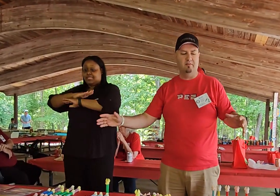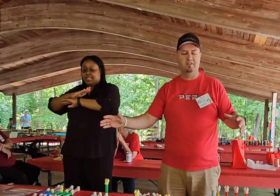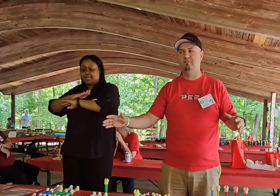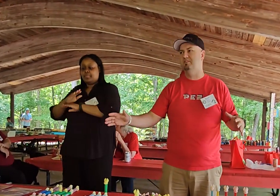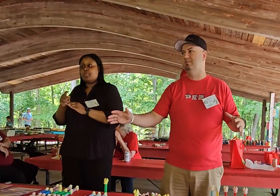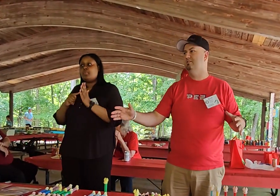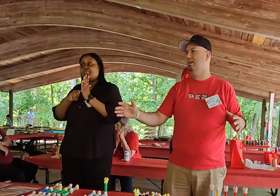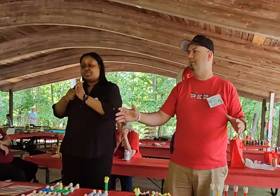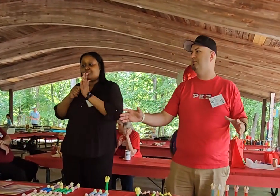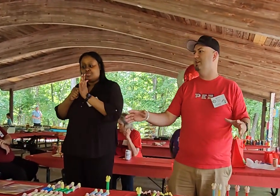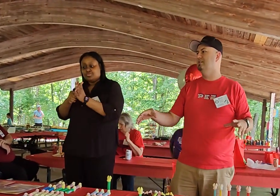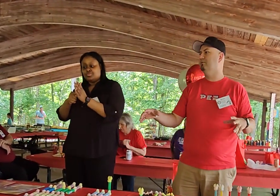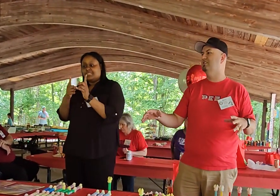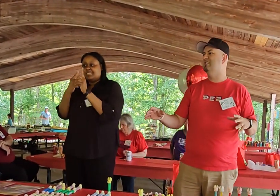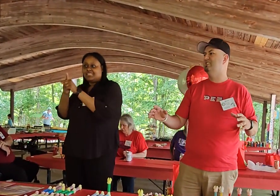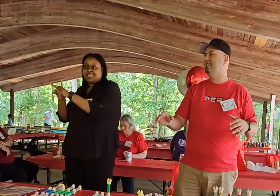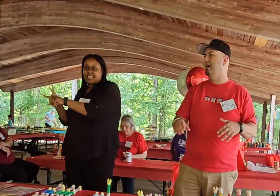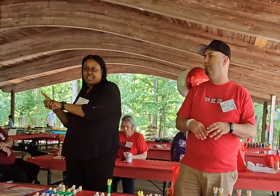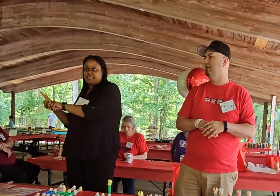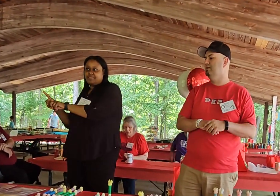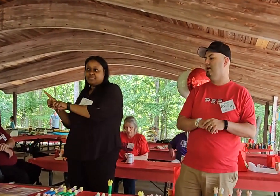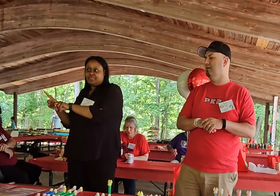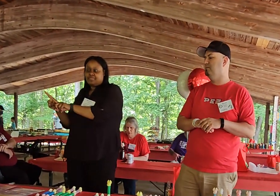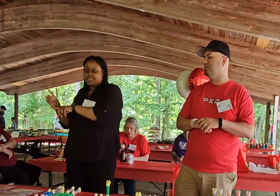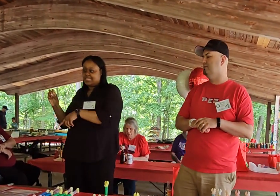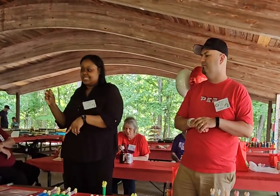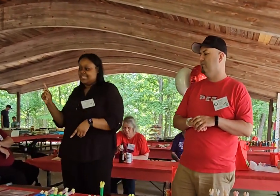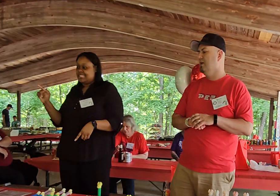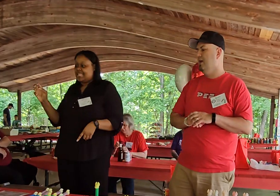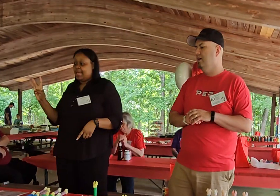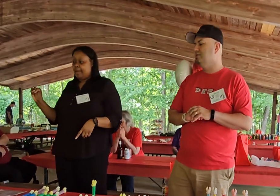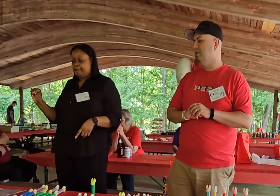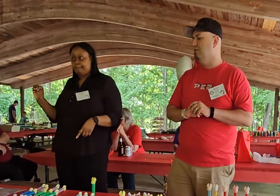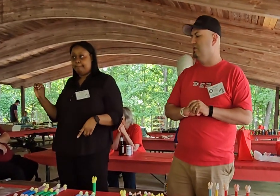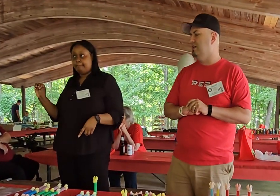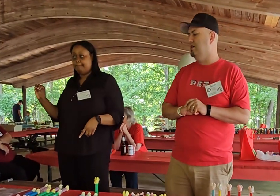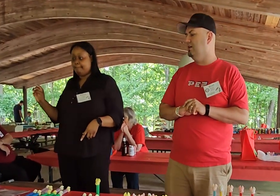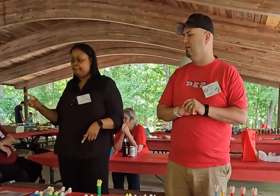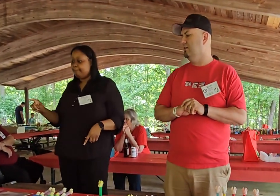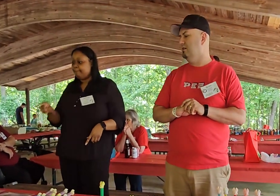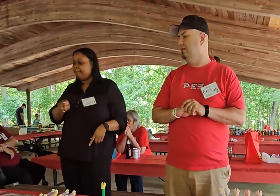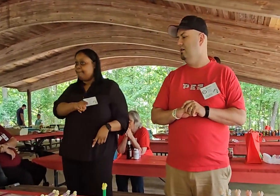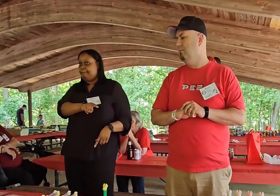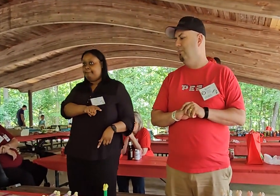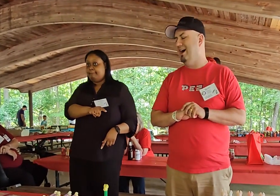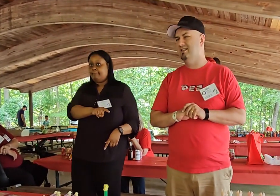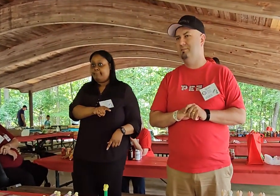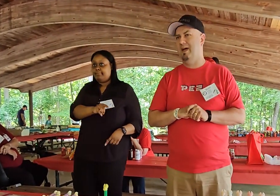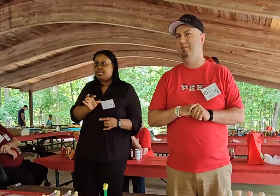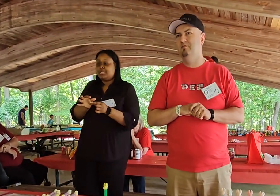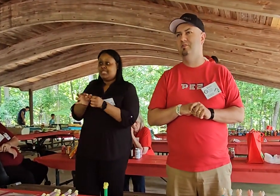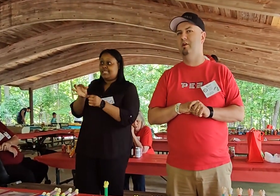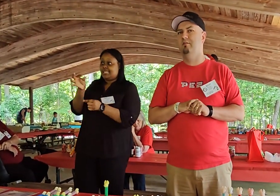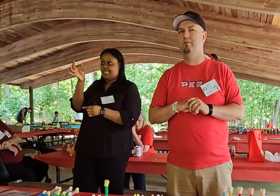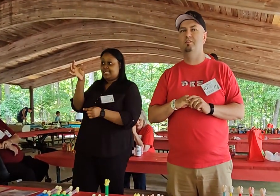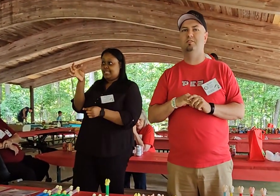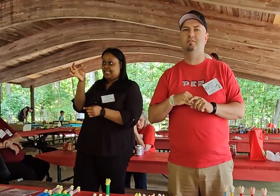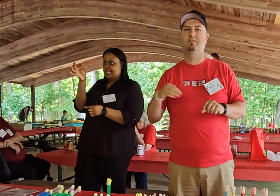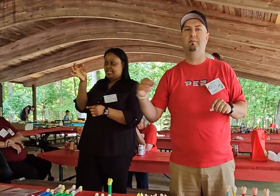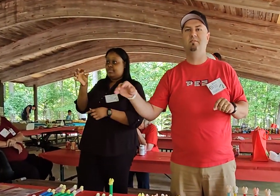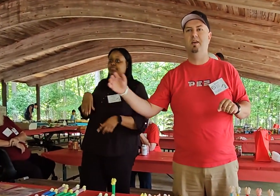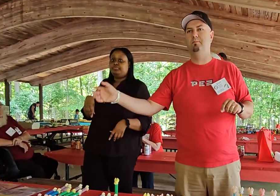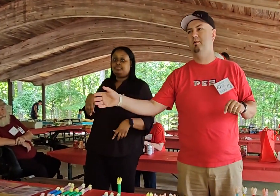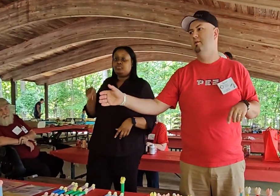examples of different types and different stem types. And so the box patent was the very